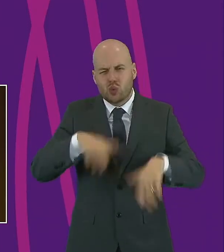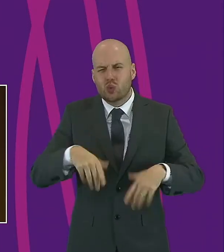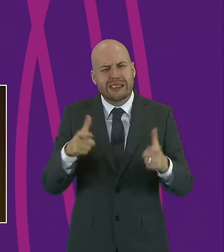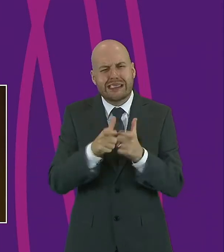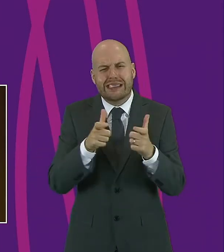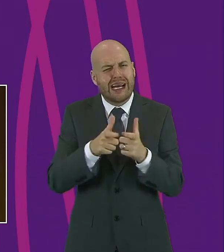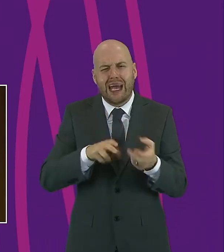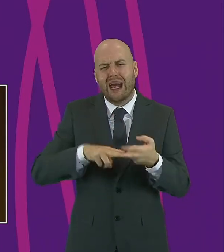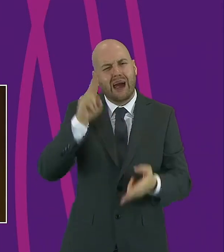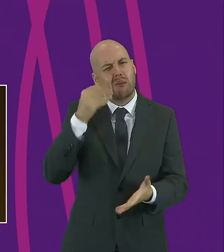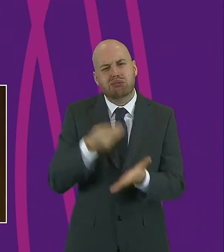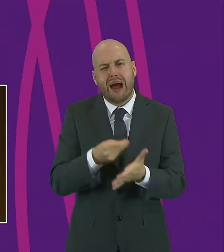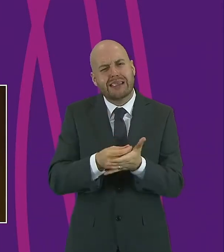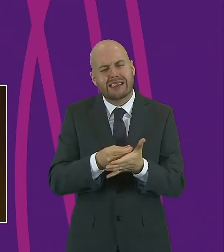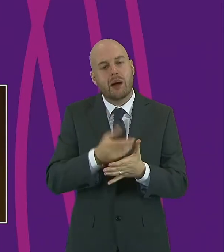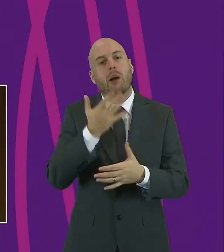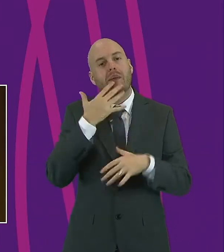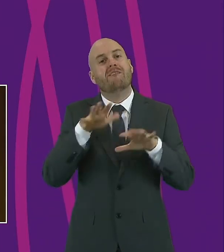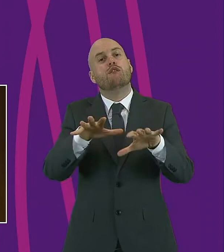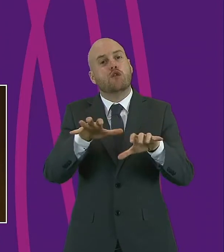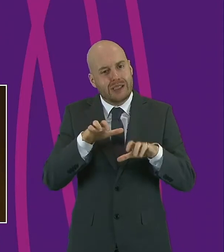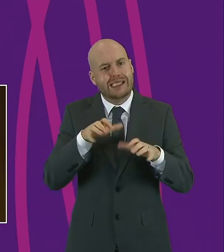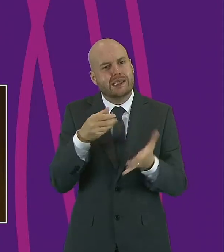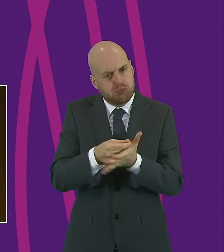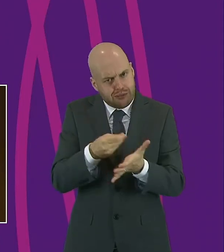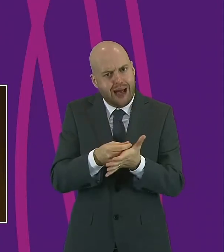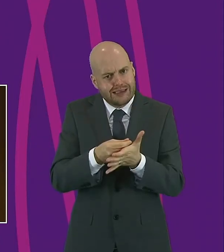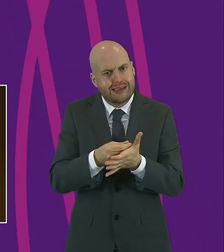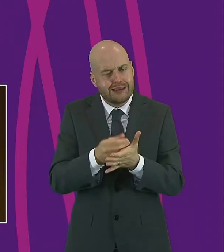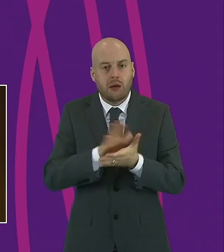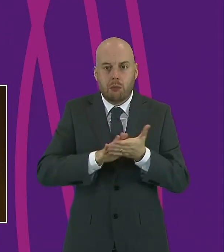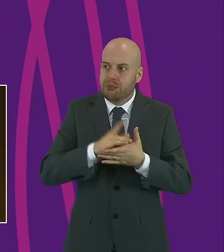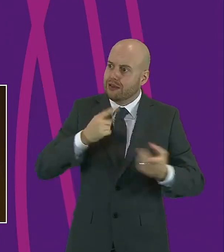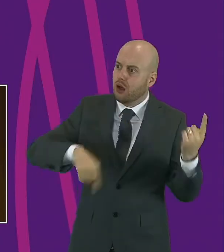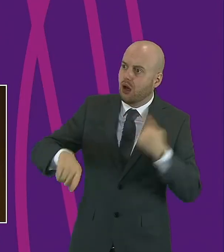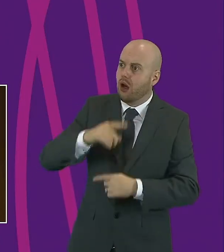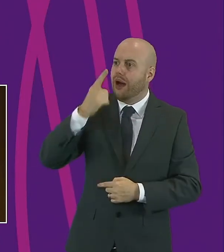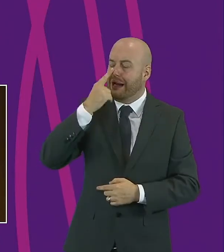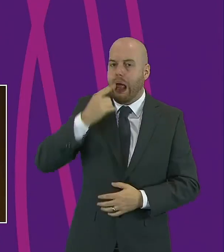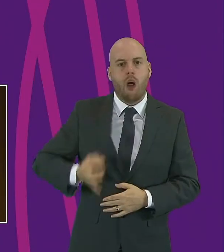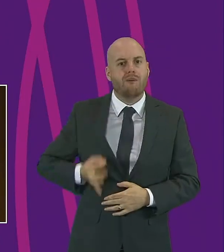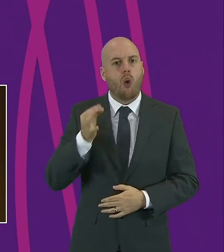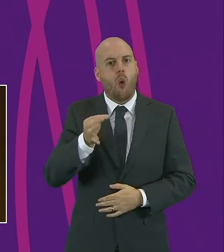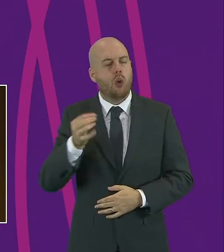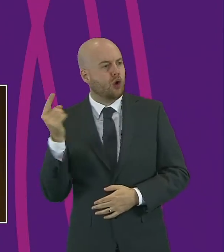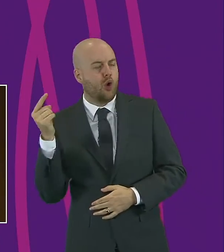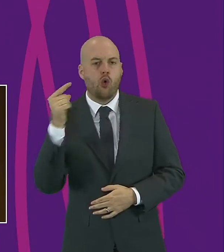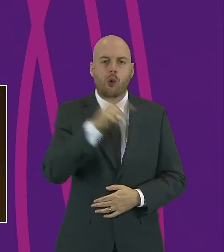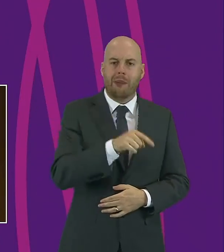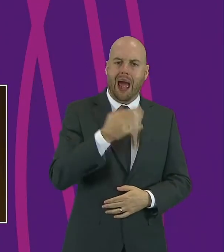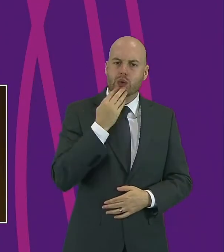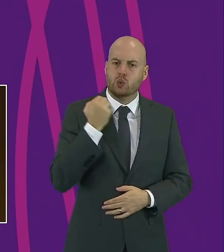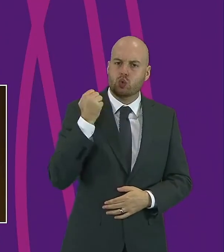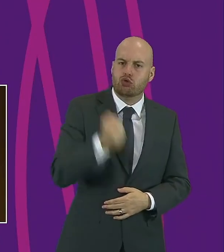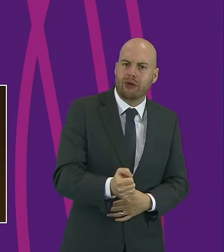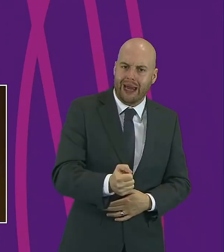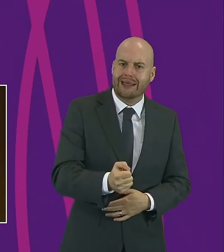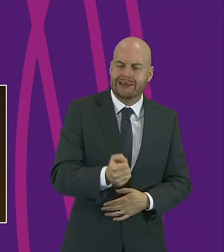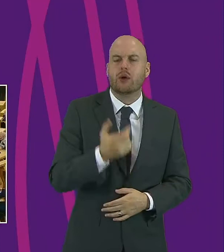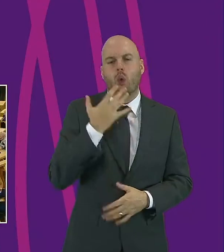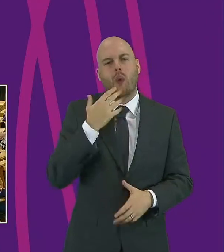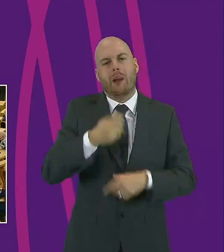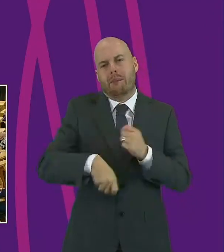freeze and a new fares regime that is affordable and ultimately will encourage people back onto our rail network as it becomes safer to do